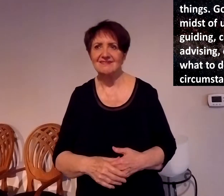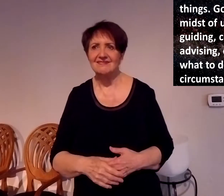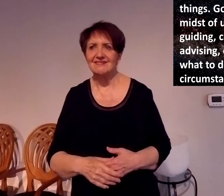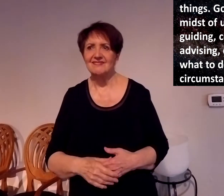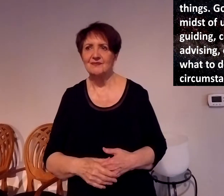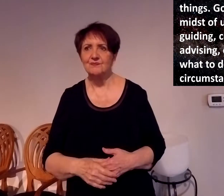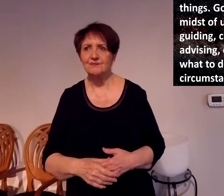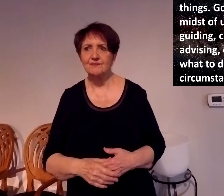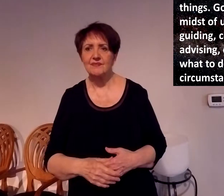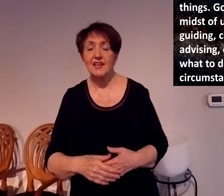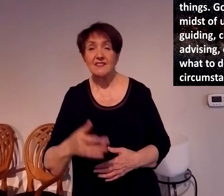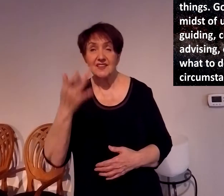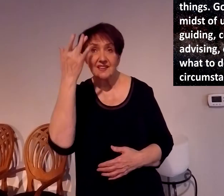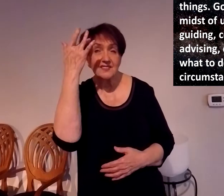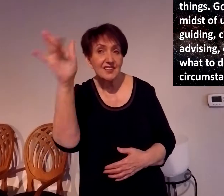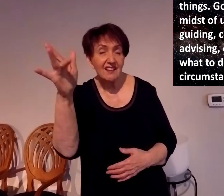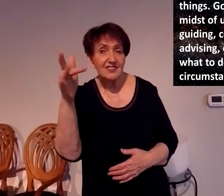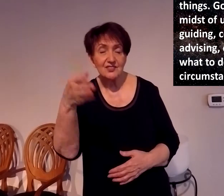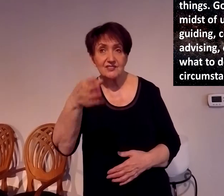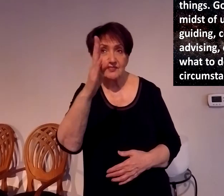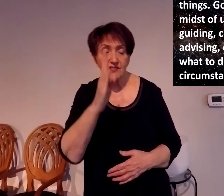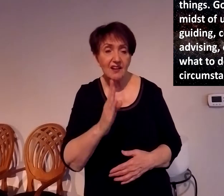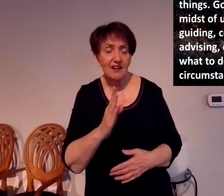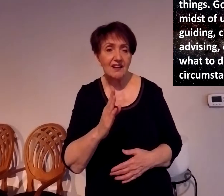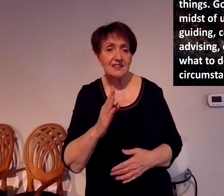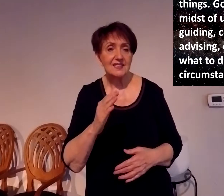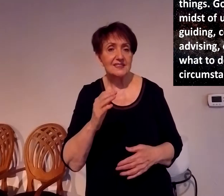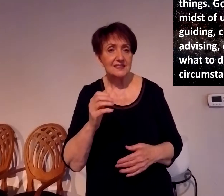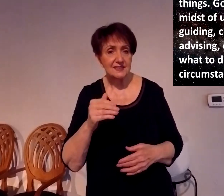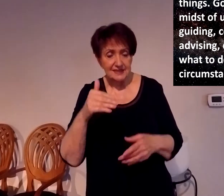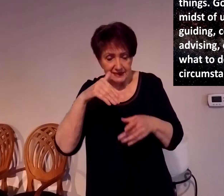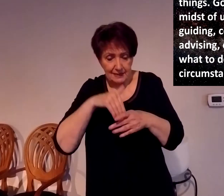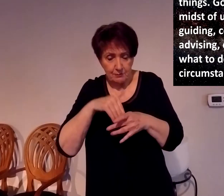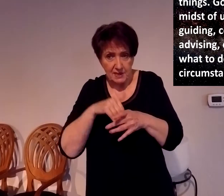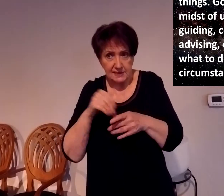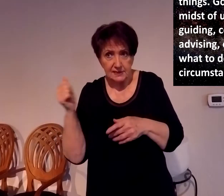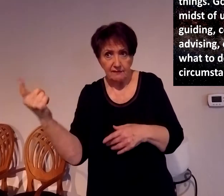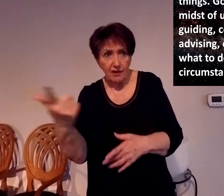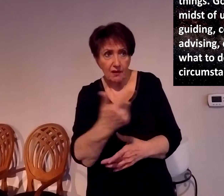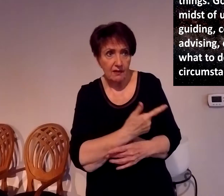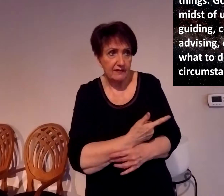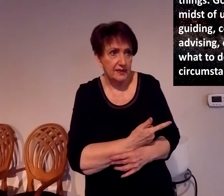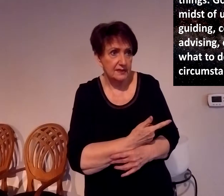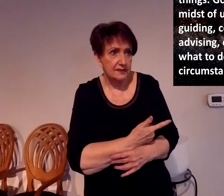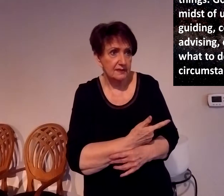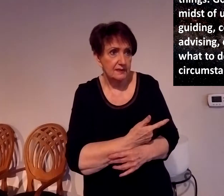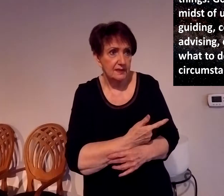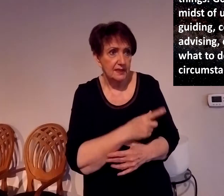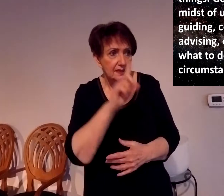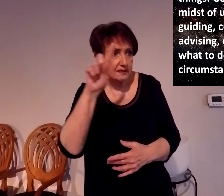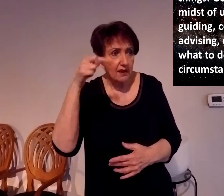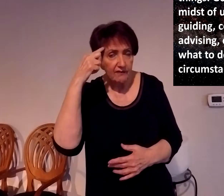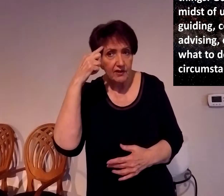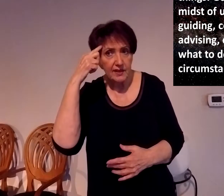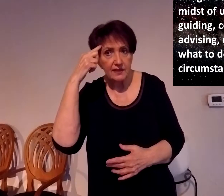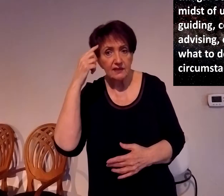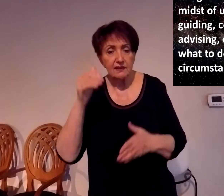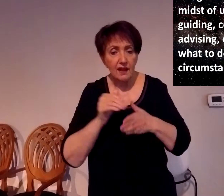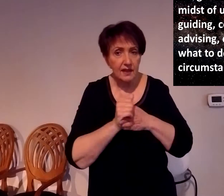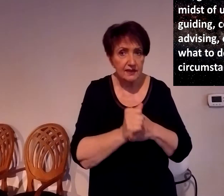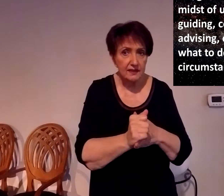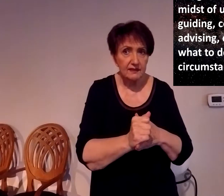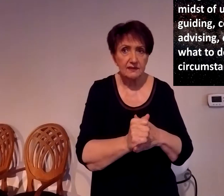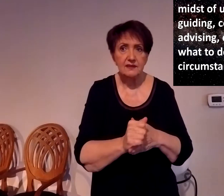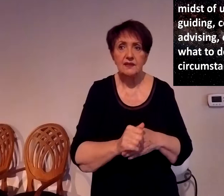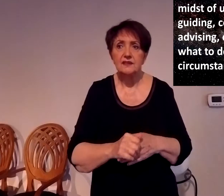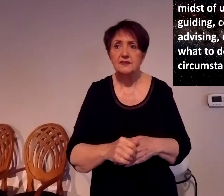God's intelligence is in the midst of us. And it's governing, and it's guiding,